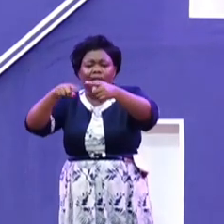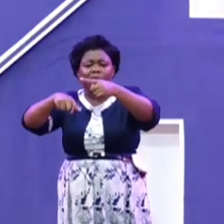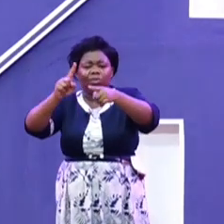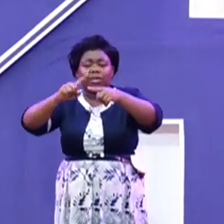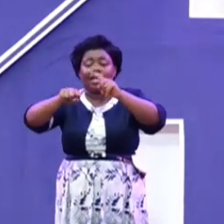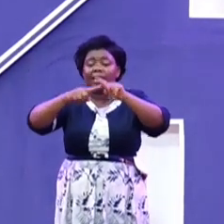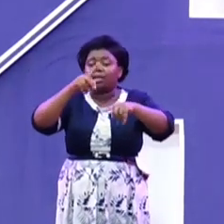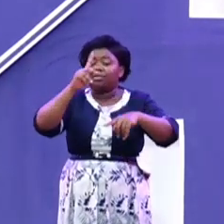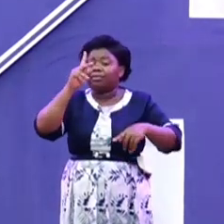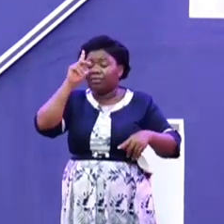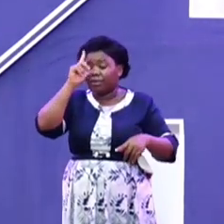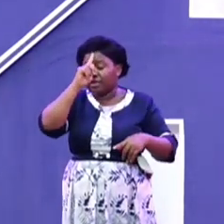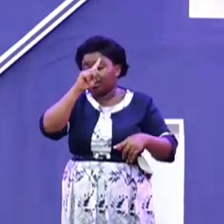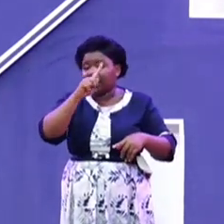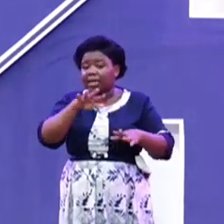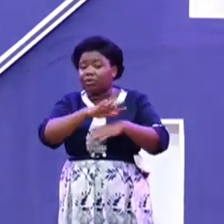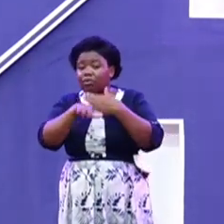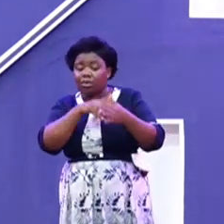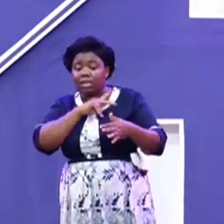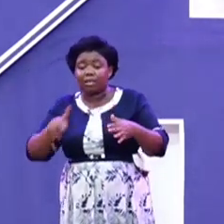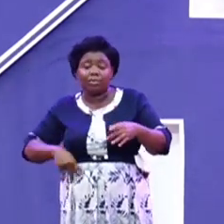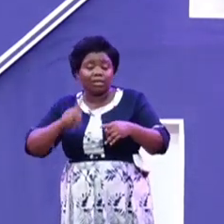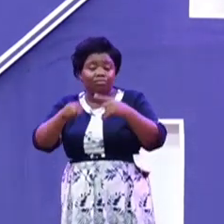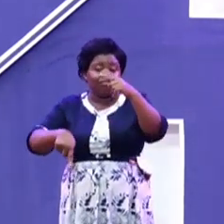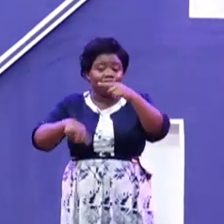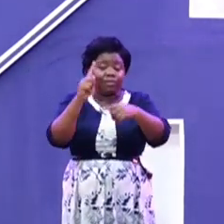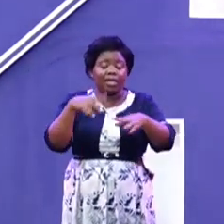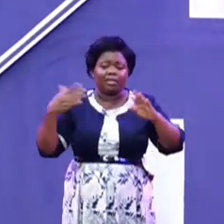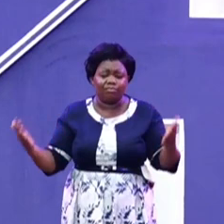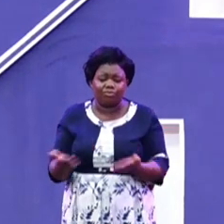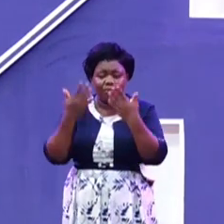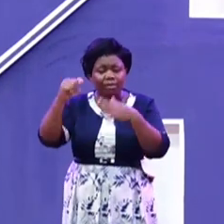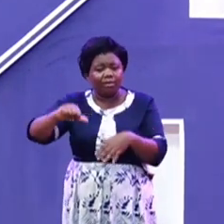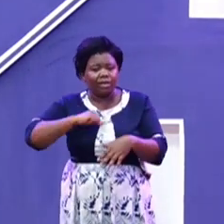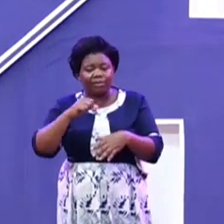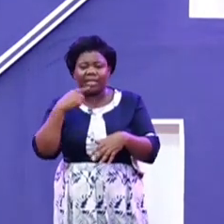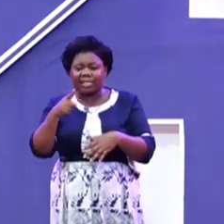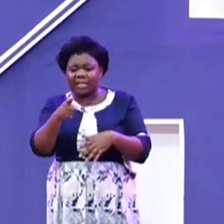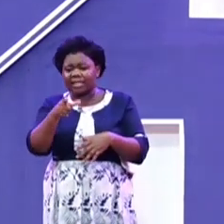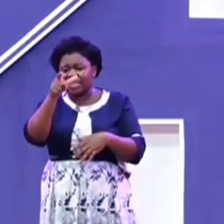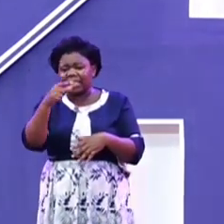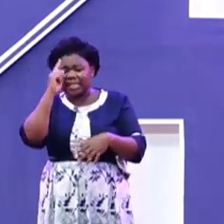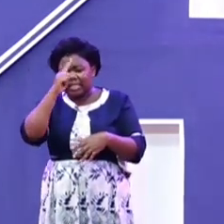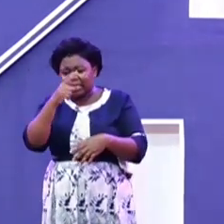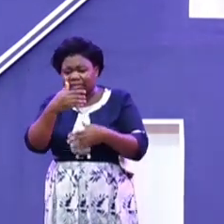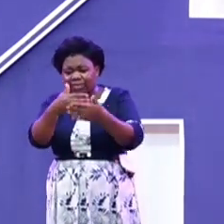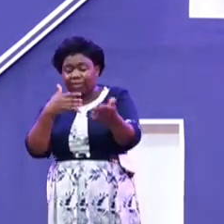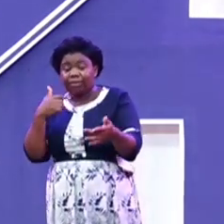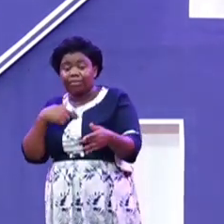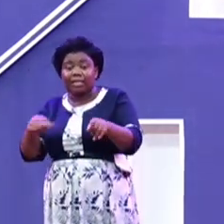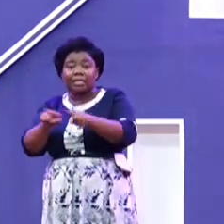nabamenya namanyo bwa kabaka bwe yajja wangula ne naddamu amanyi nagama nona ndi mu maso naye Katonda yomu